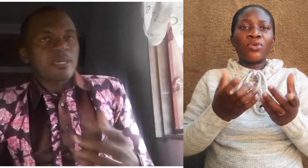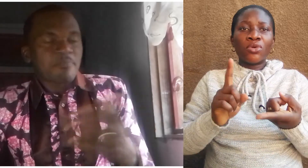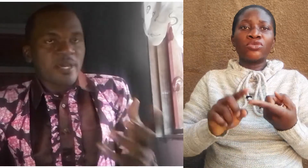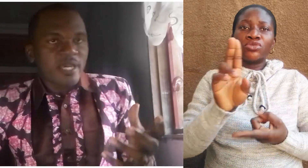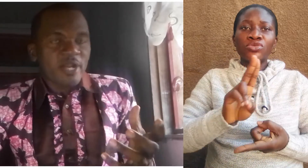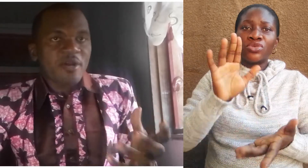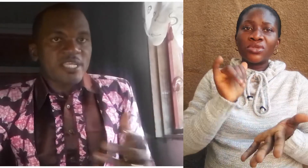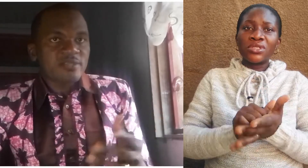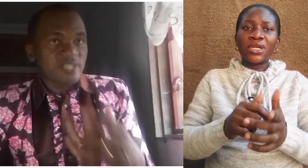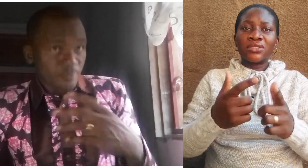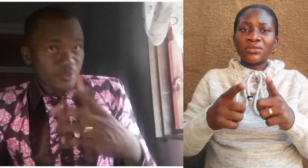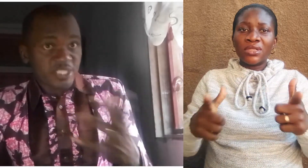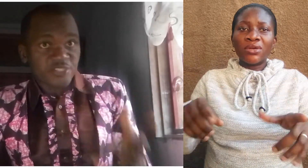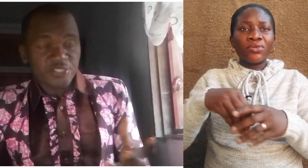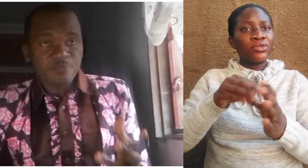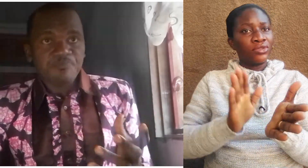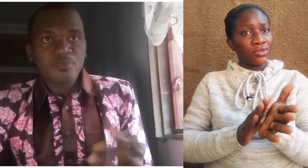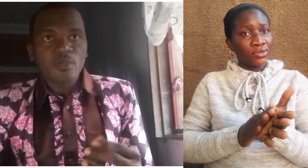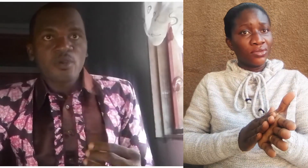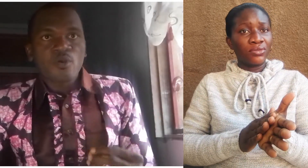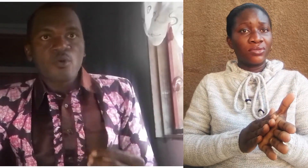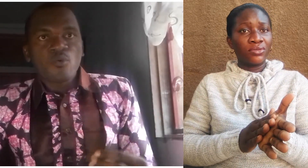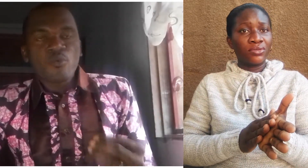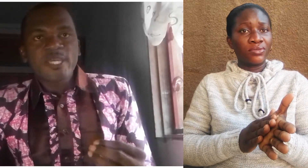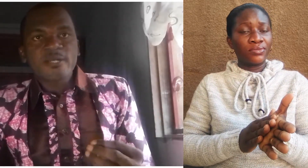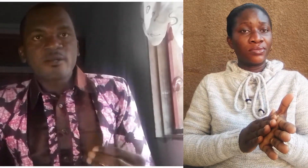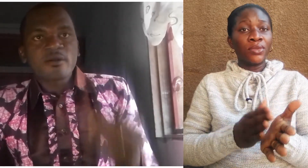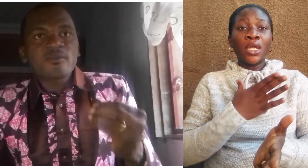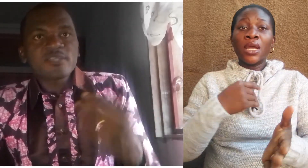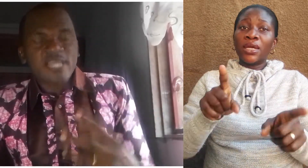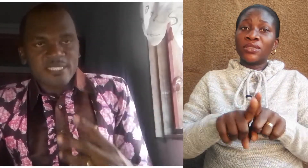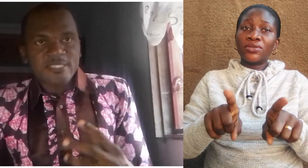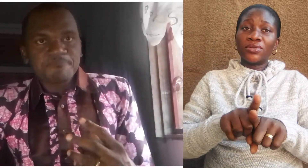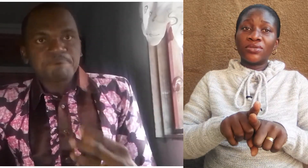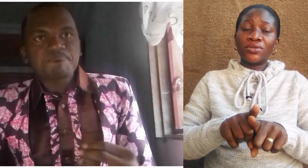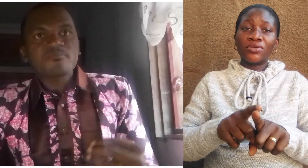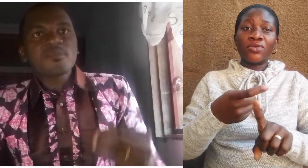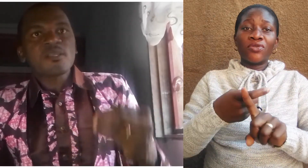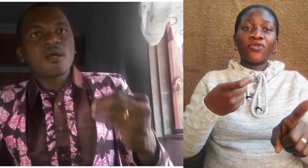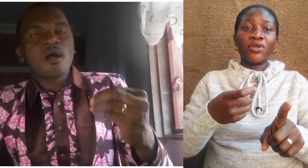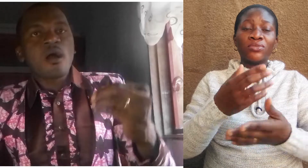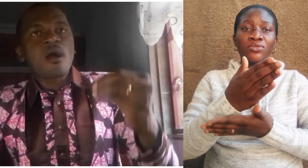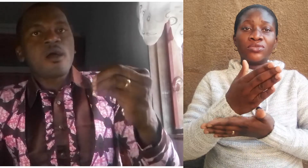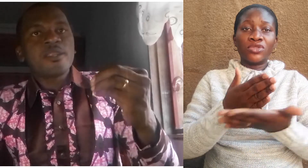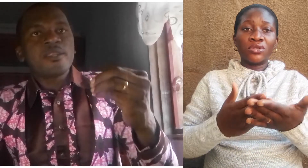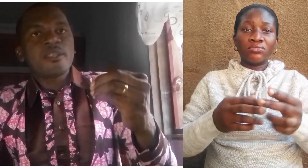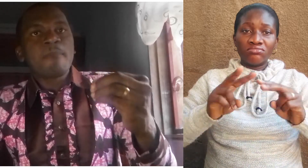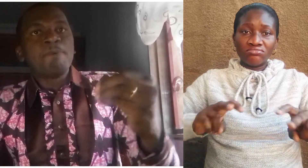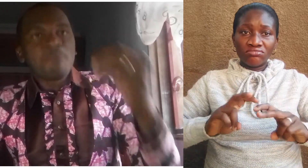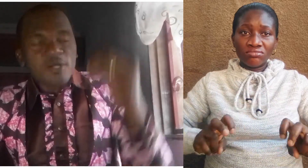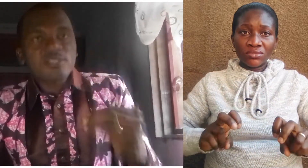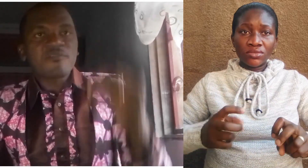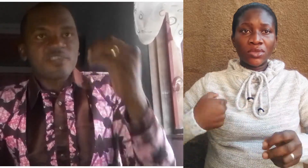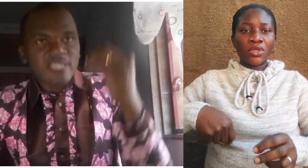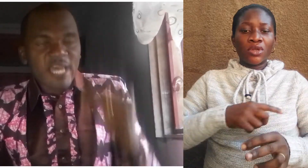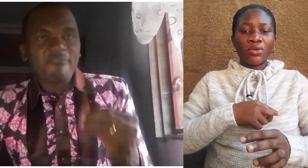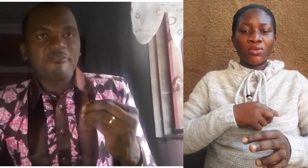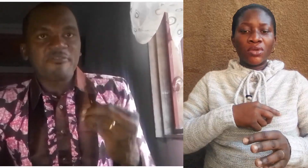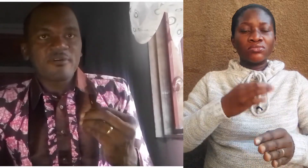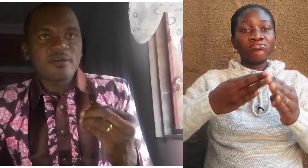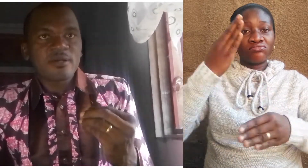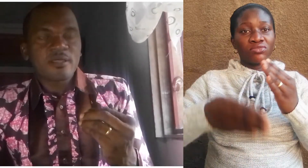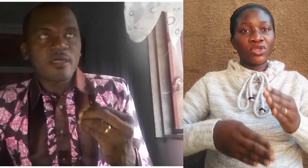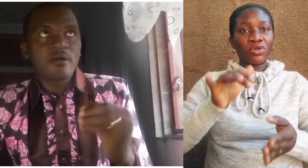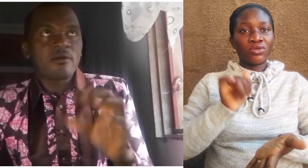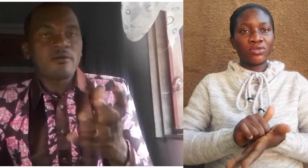also, according to some research, we conclude that uh, most of the